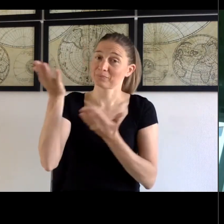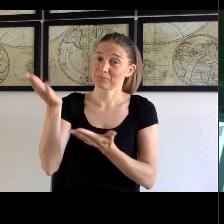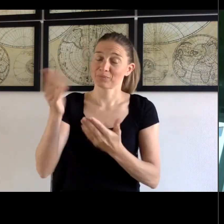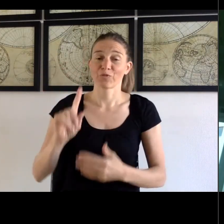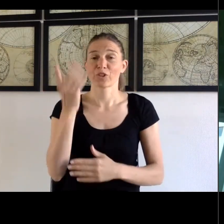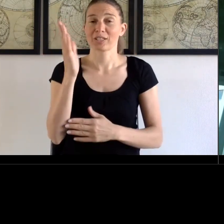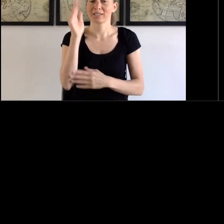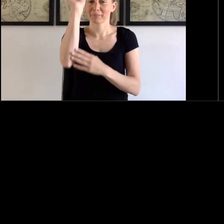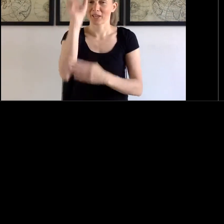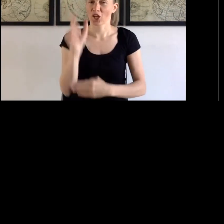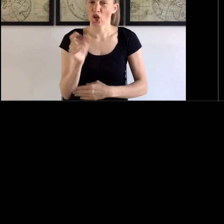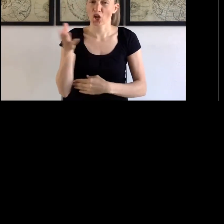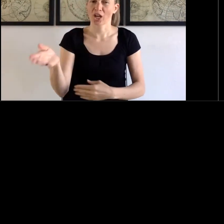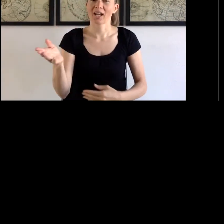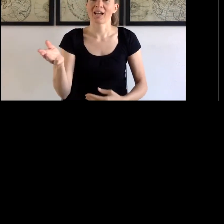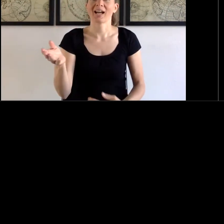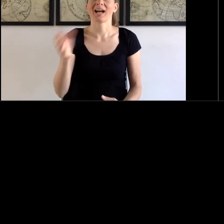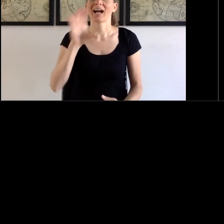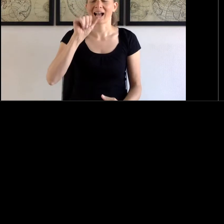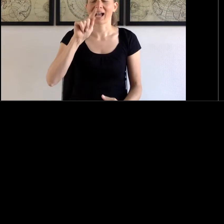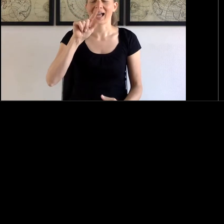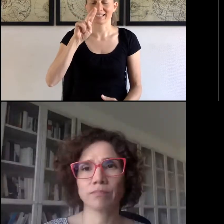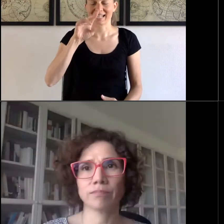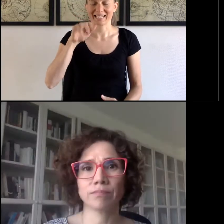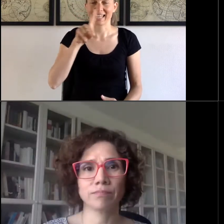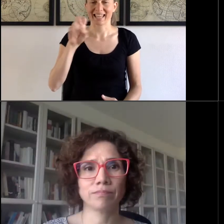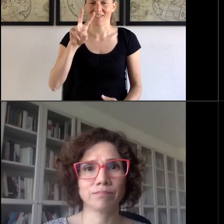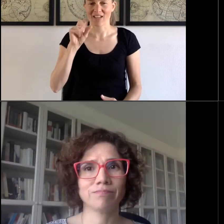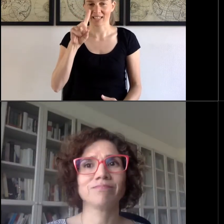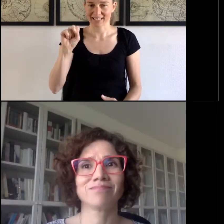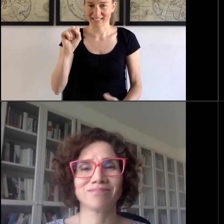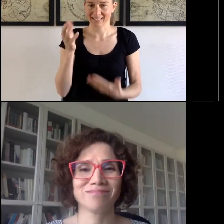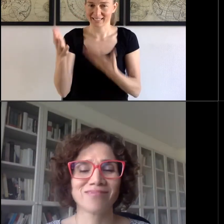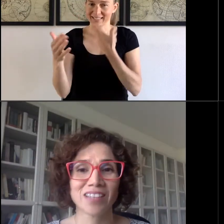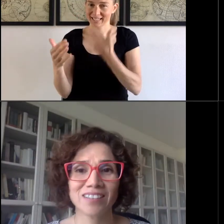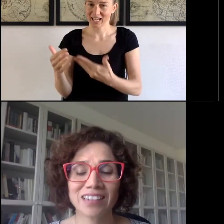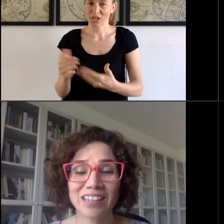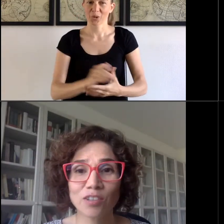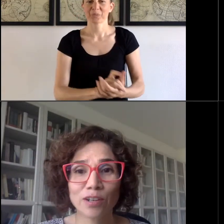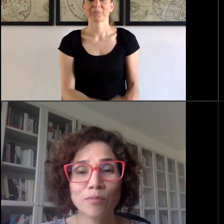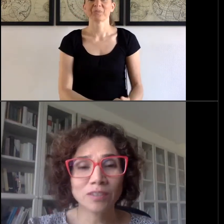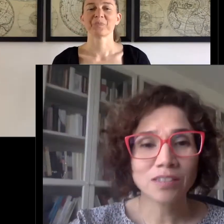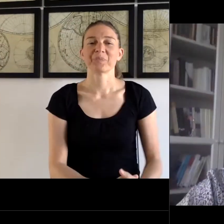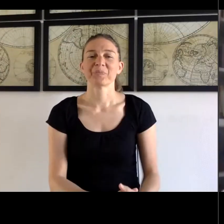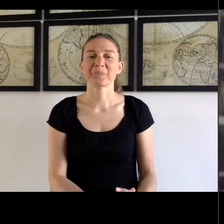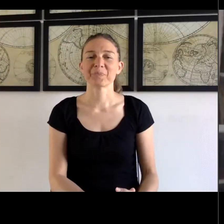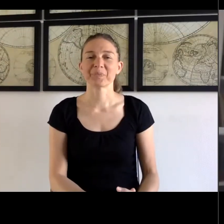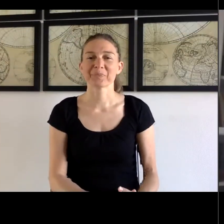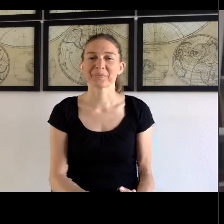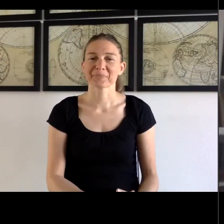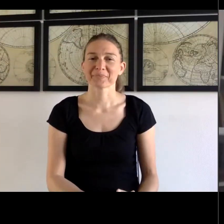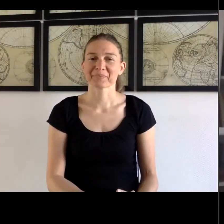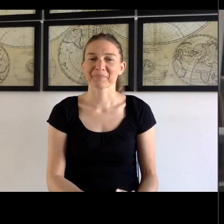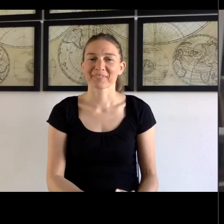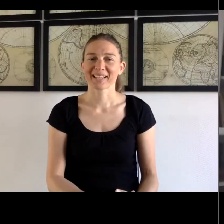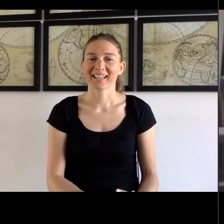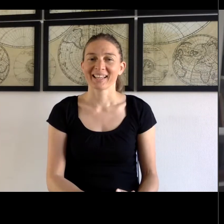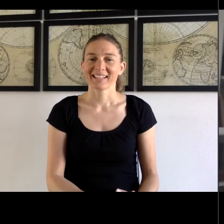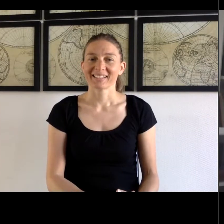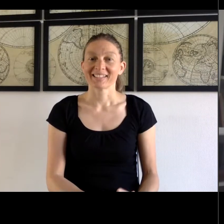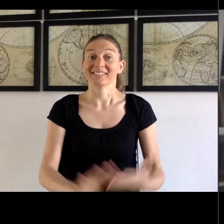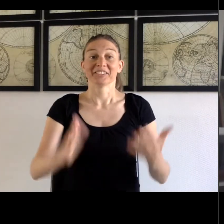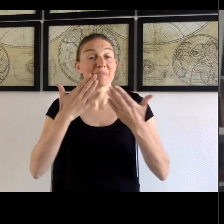speaker, Catalina Devandas. Catalina, the floor is yours. Thank you very much, and it's a real